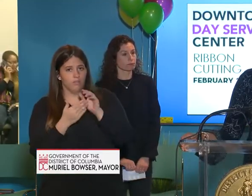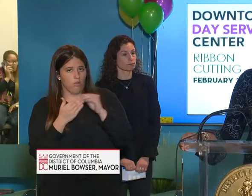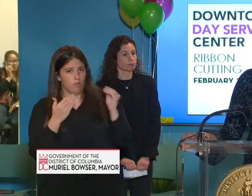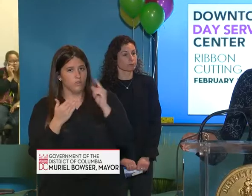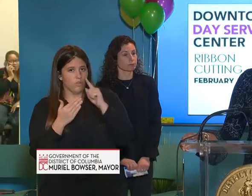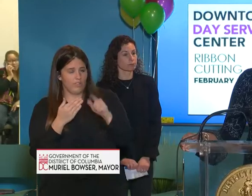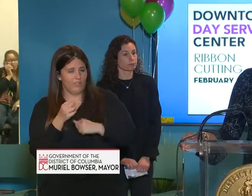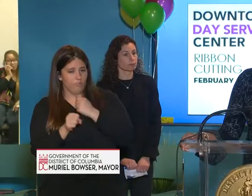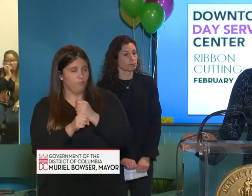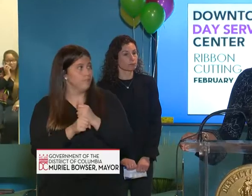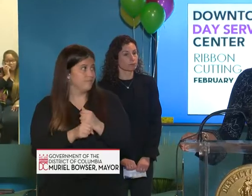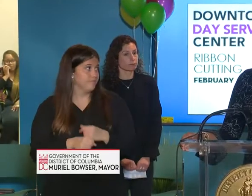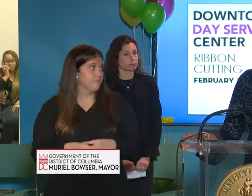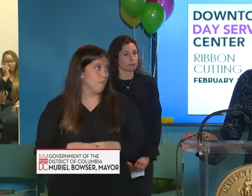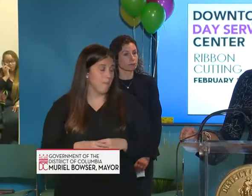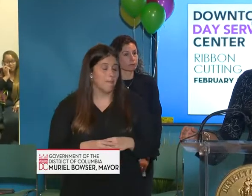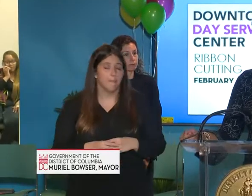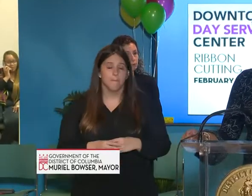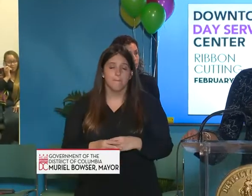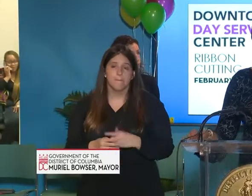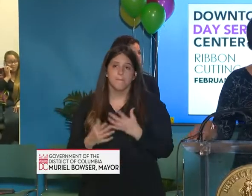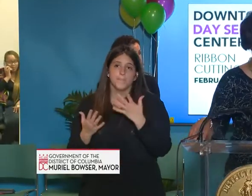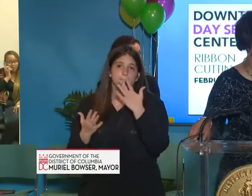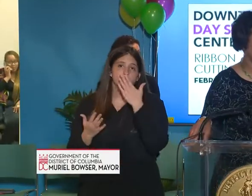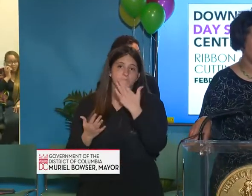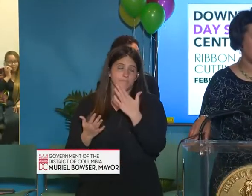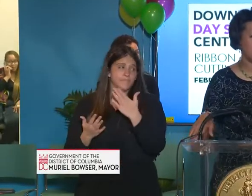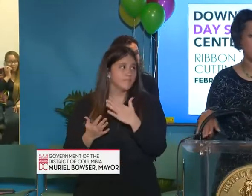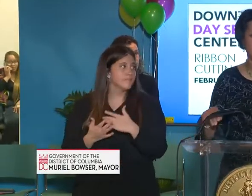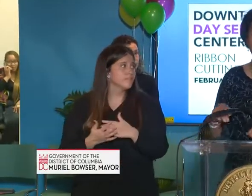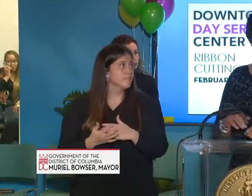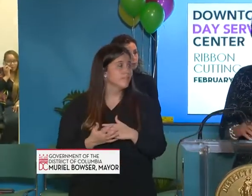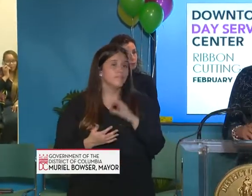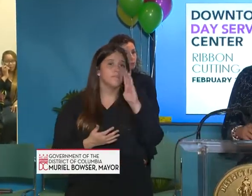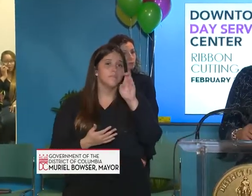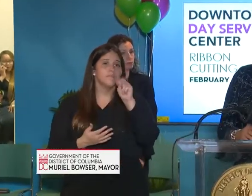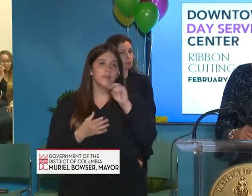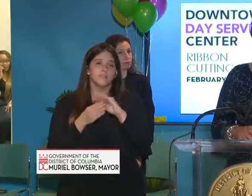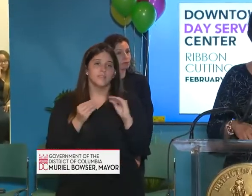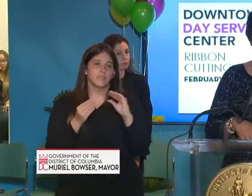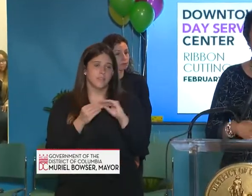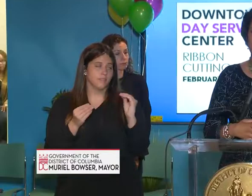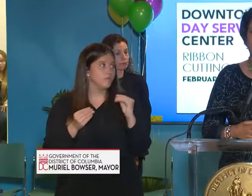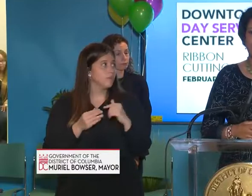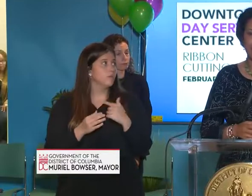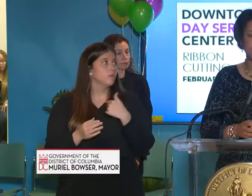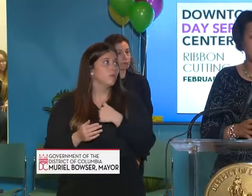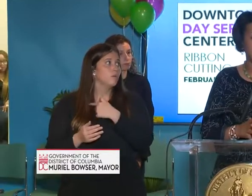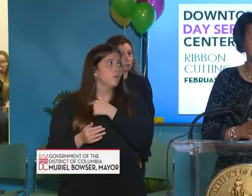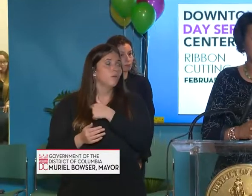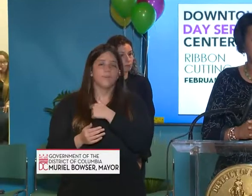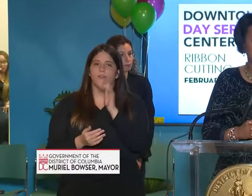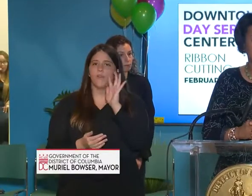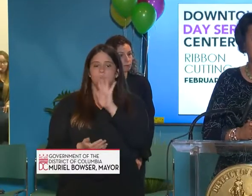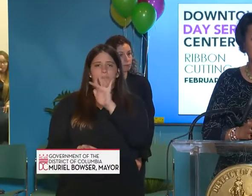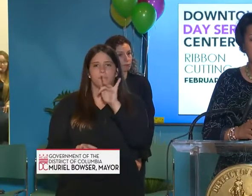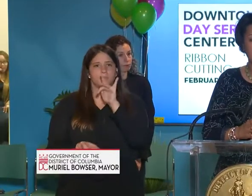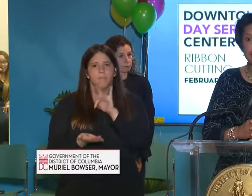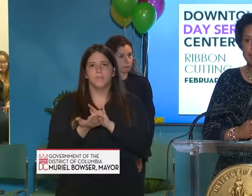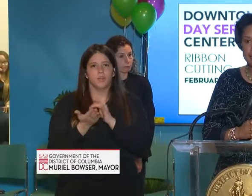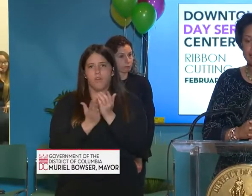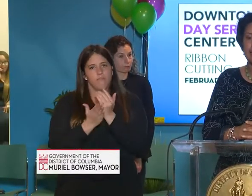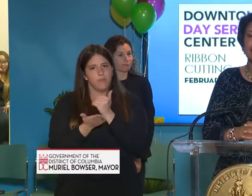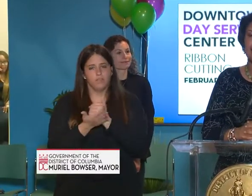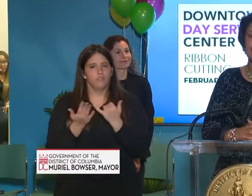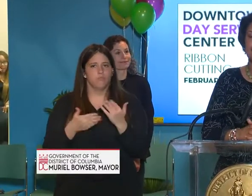Okay, thank you. And you heard, it's been stated earlier that we are smack dab in the middle of our